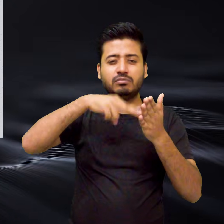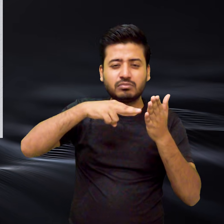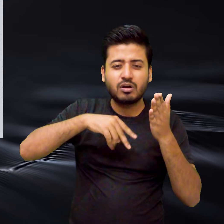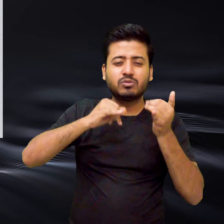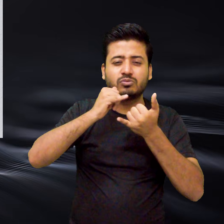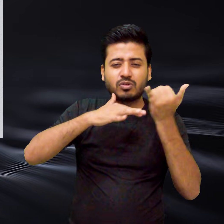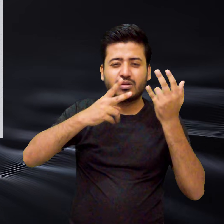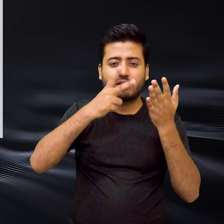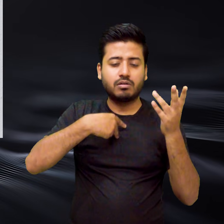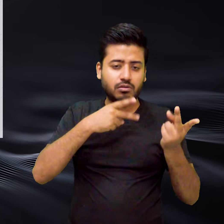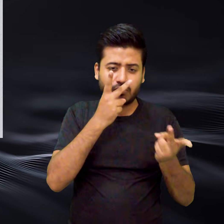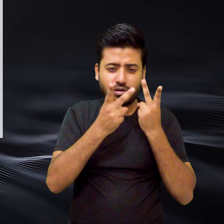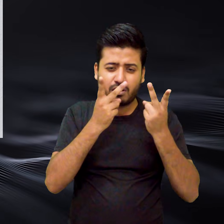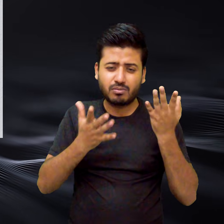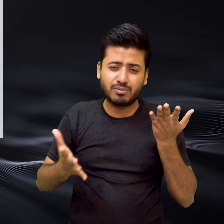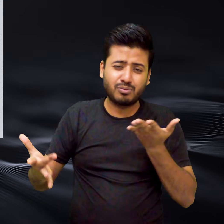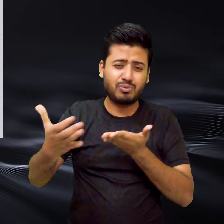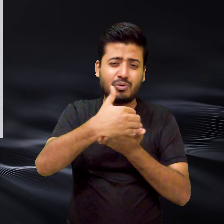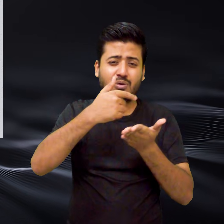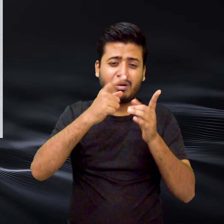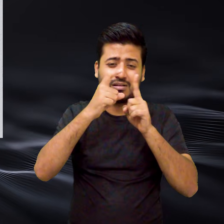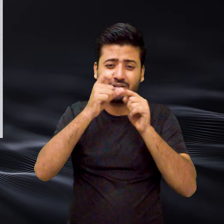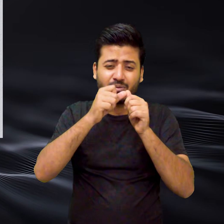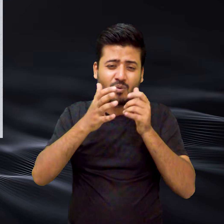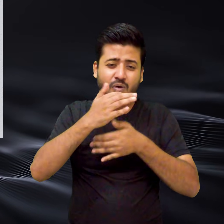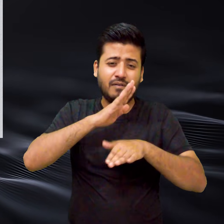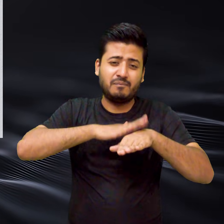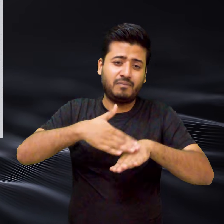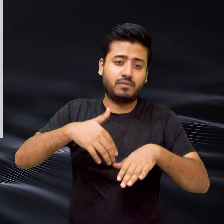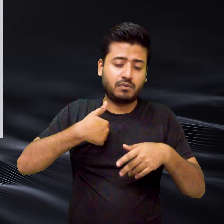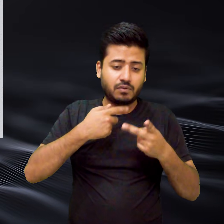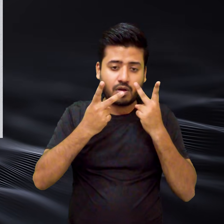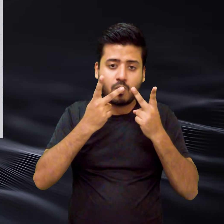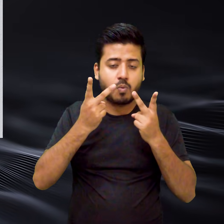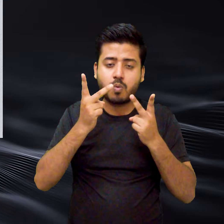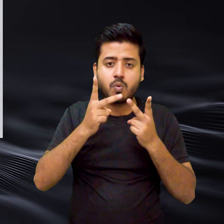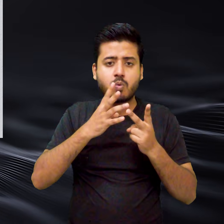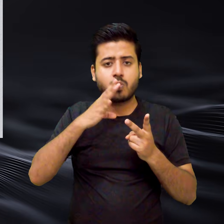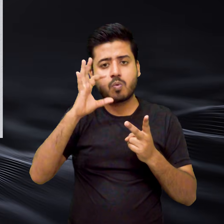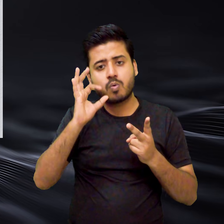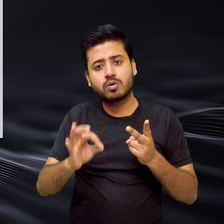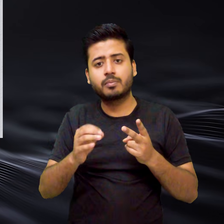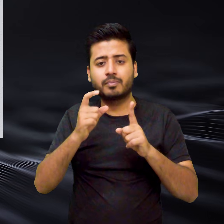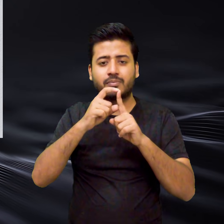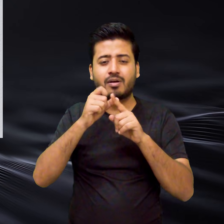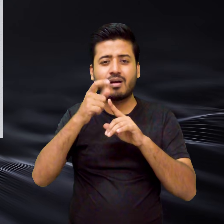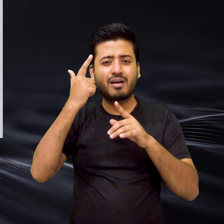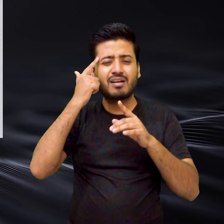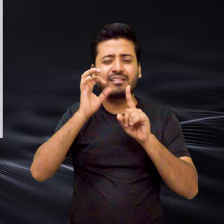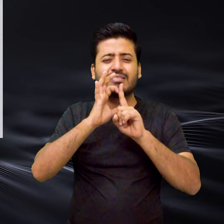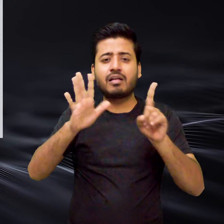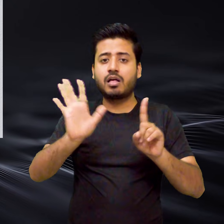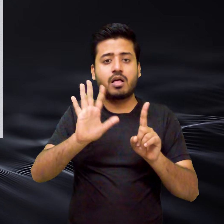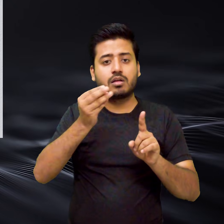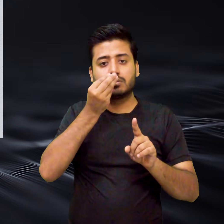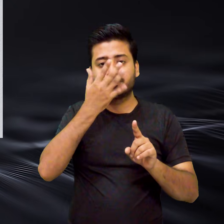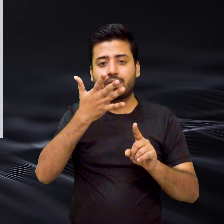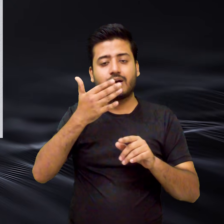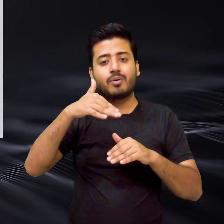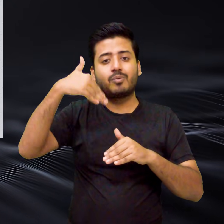uses minimal heat and chemicals, preserving the oil's nutrients. If you want the full health benefits, avoid refined